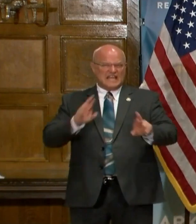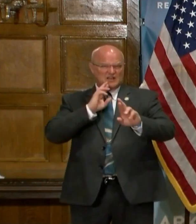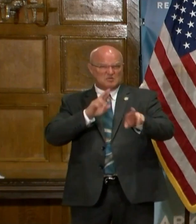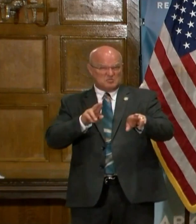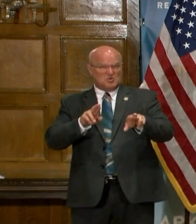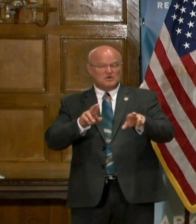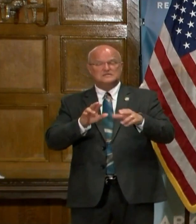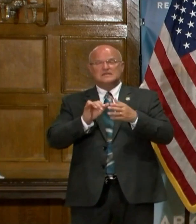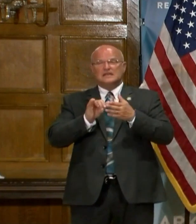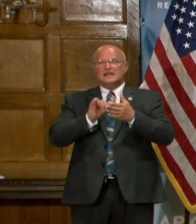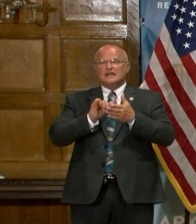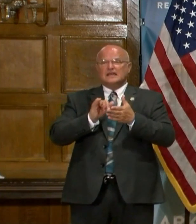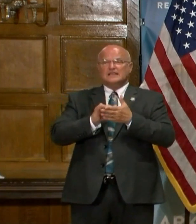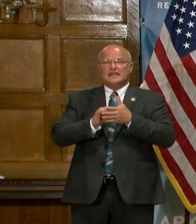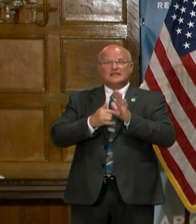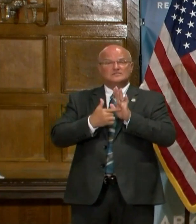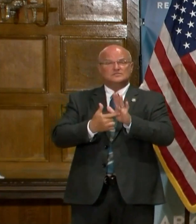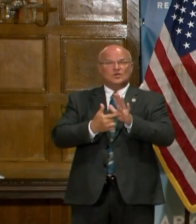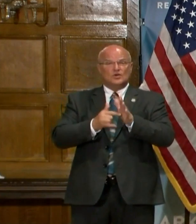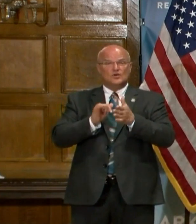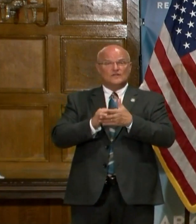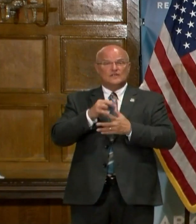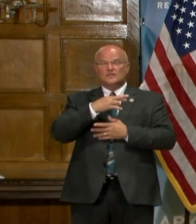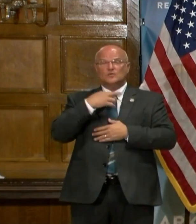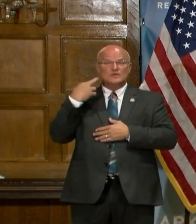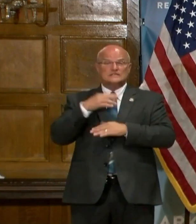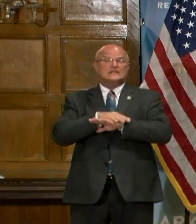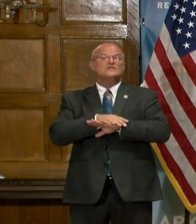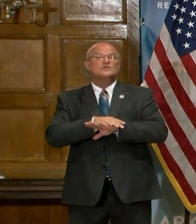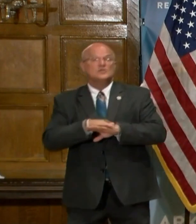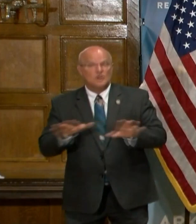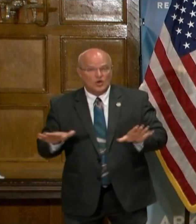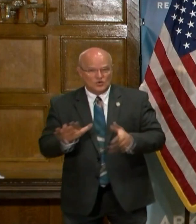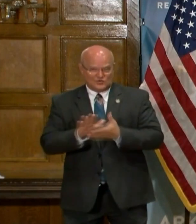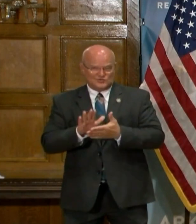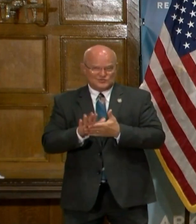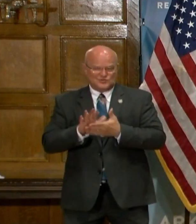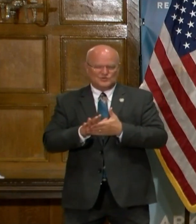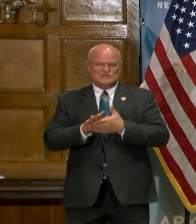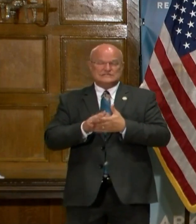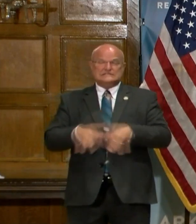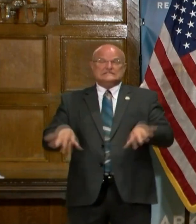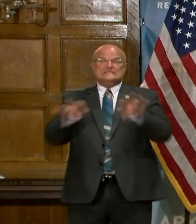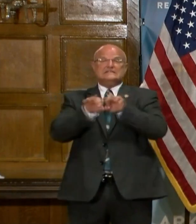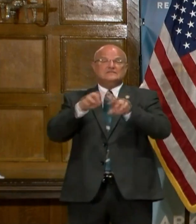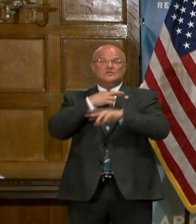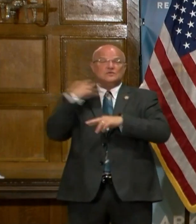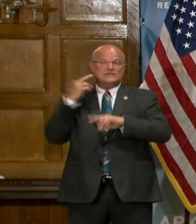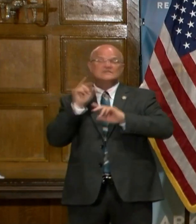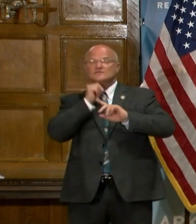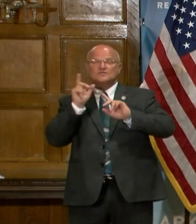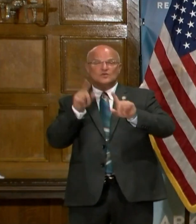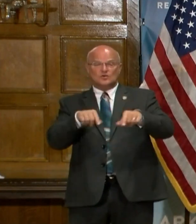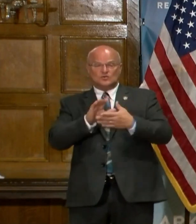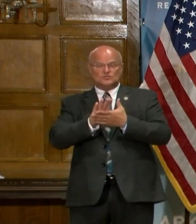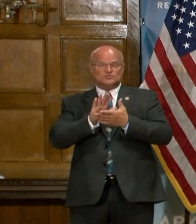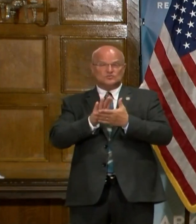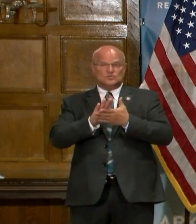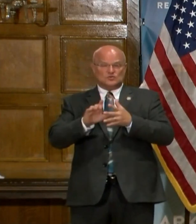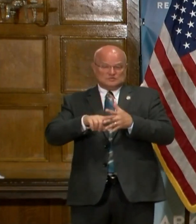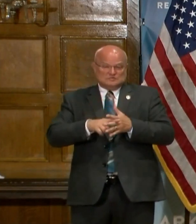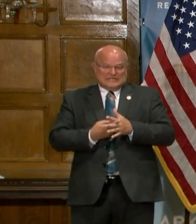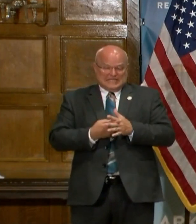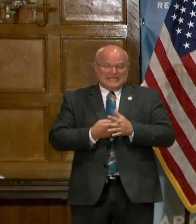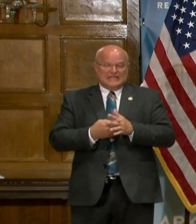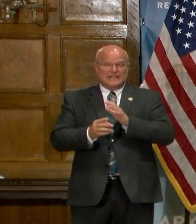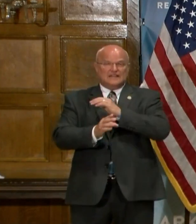and others that point out that there's risk if we don't go to school. There's significant risk if we don't begin school,